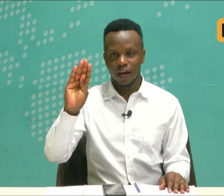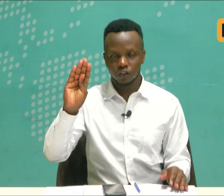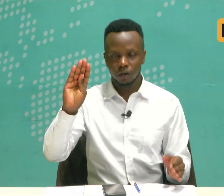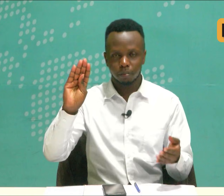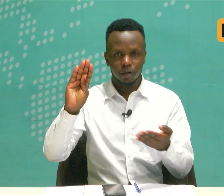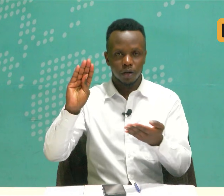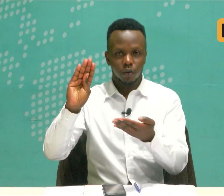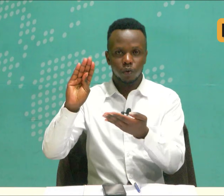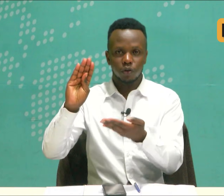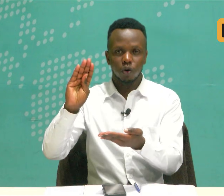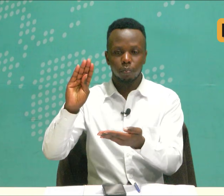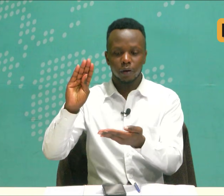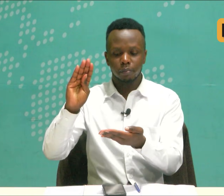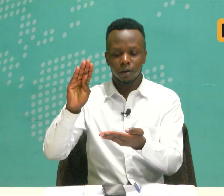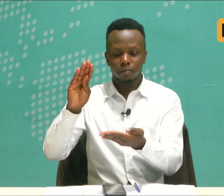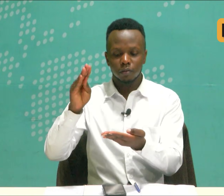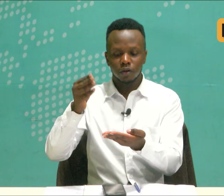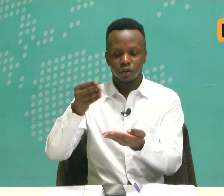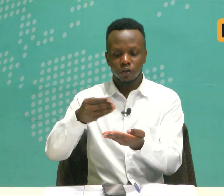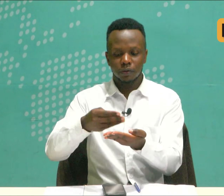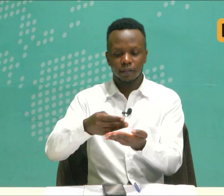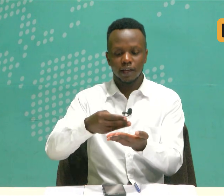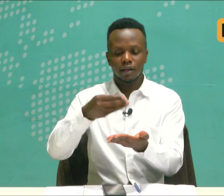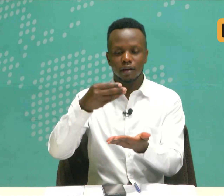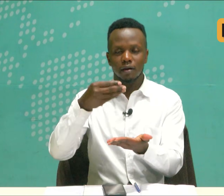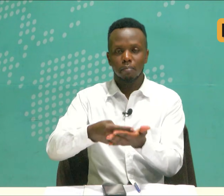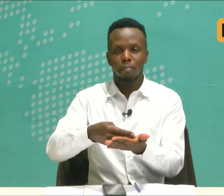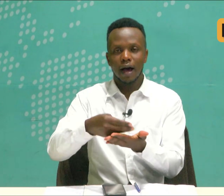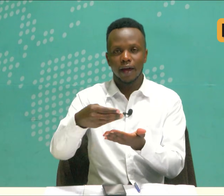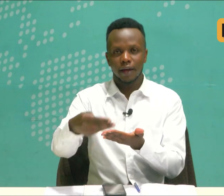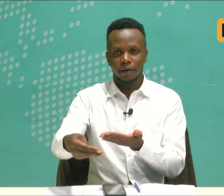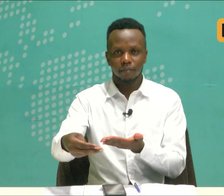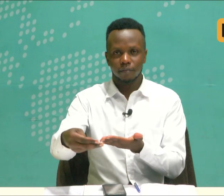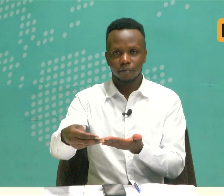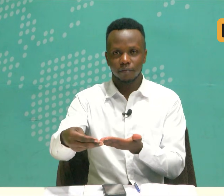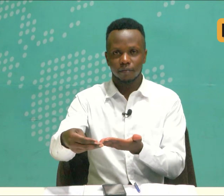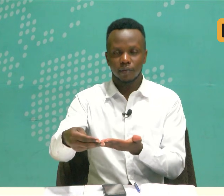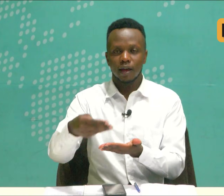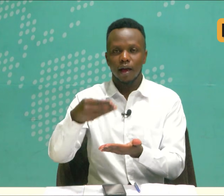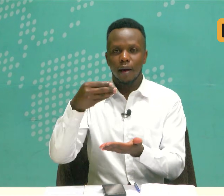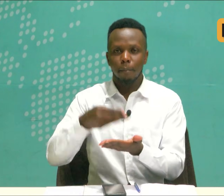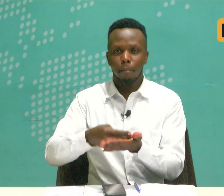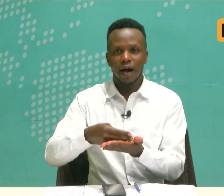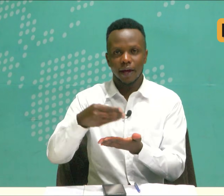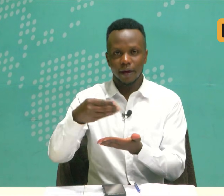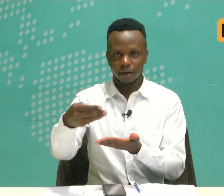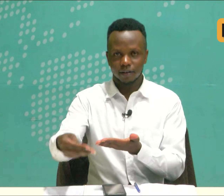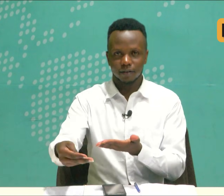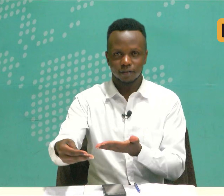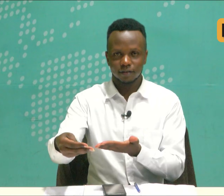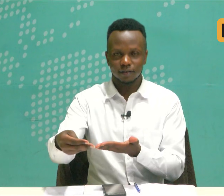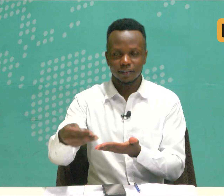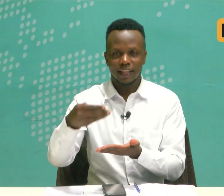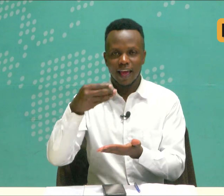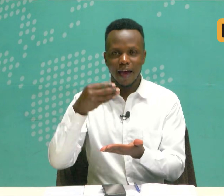hardship with open palm, you say buy, buy,